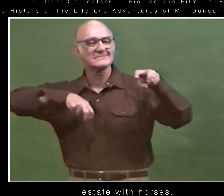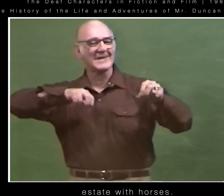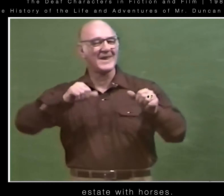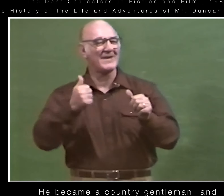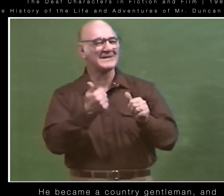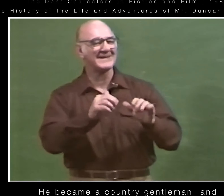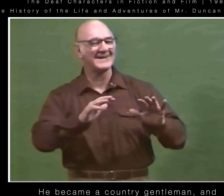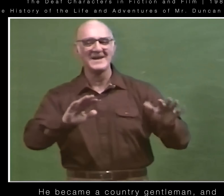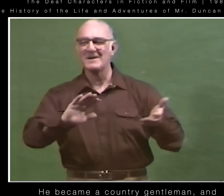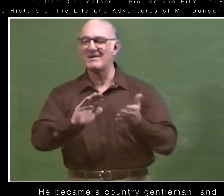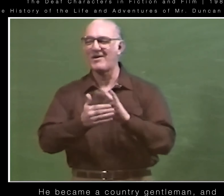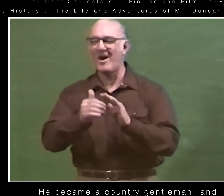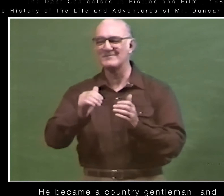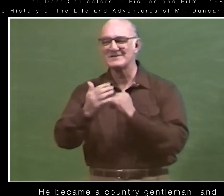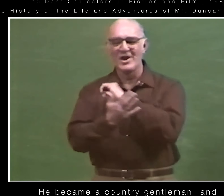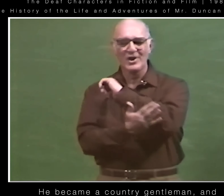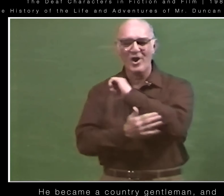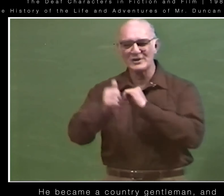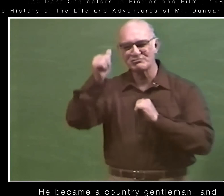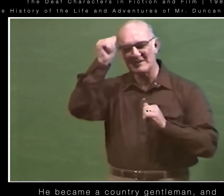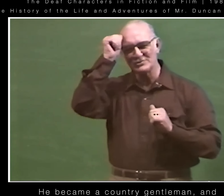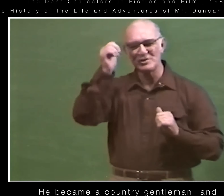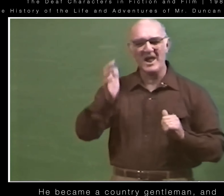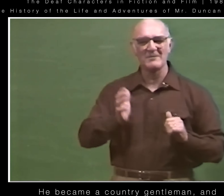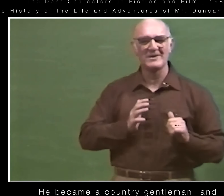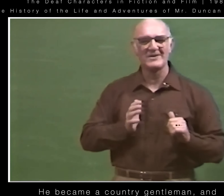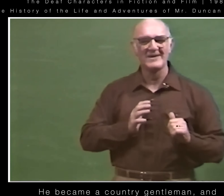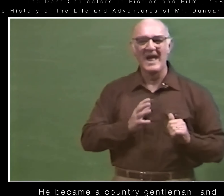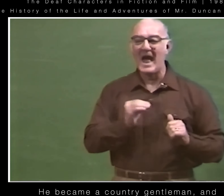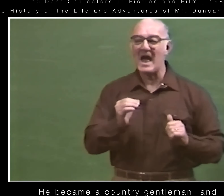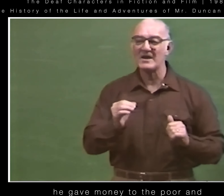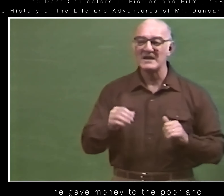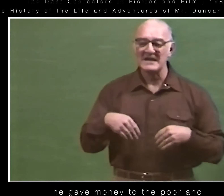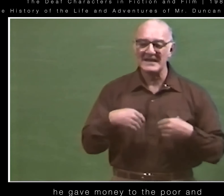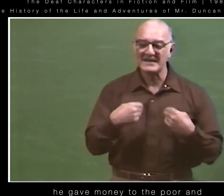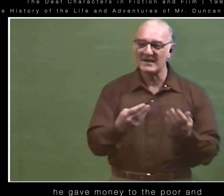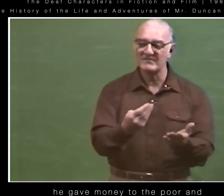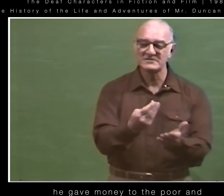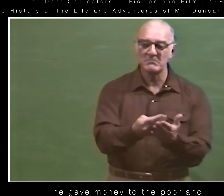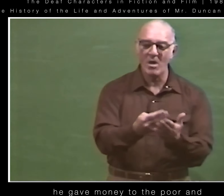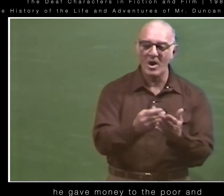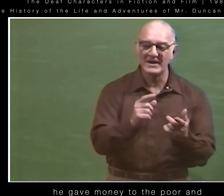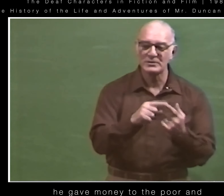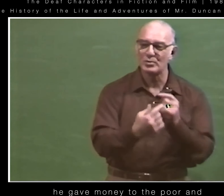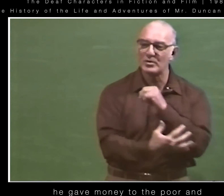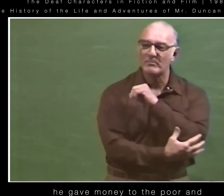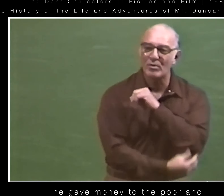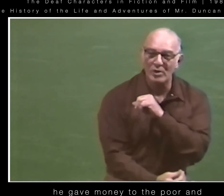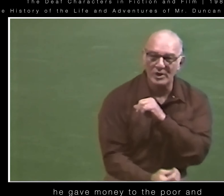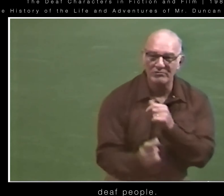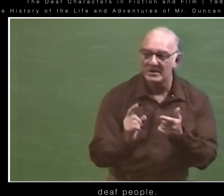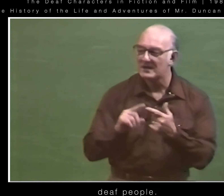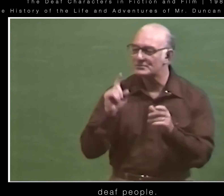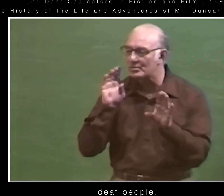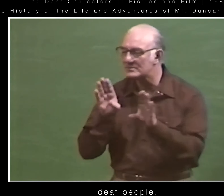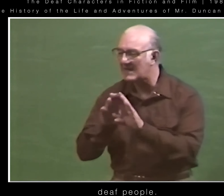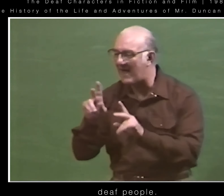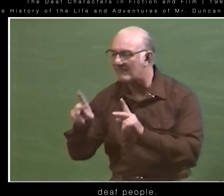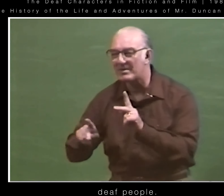and everything, becomes country gentleman. And he gives money to the poor, to deaf